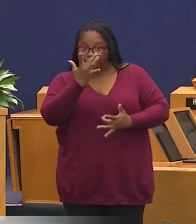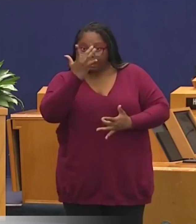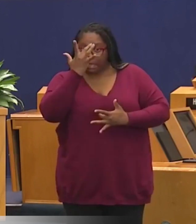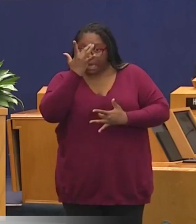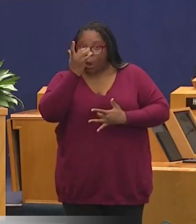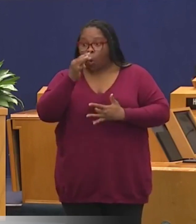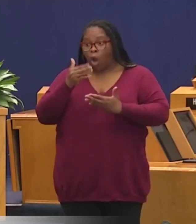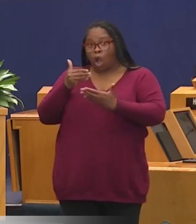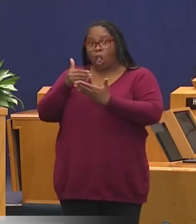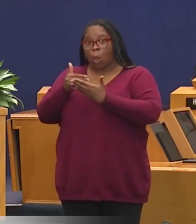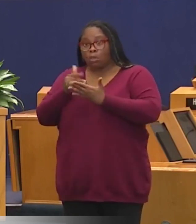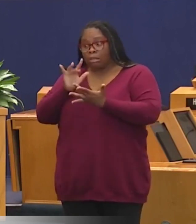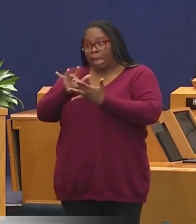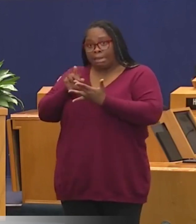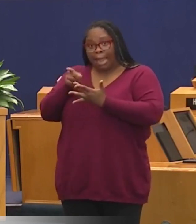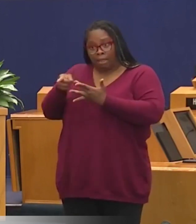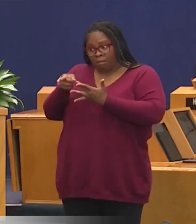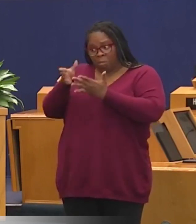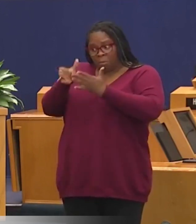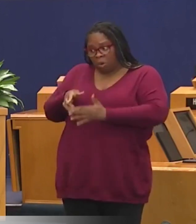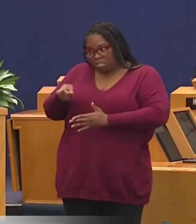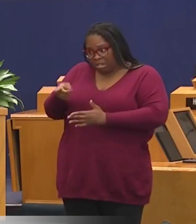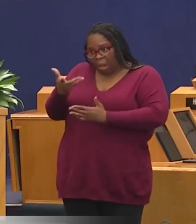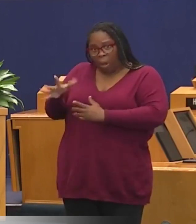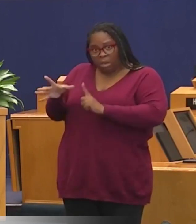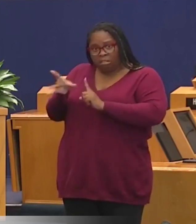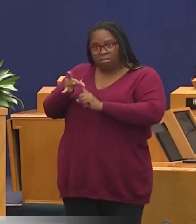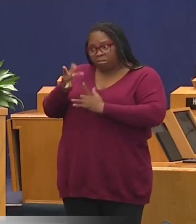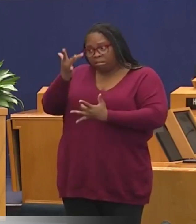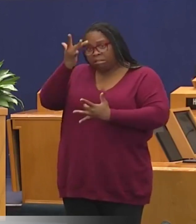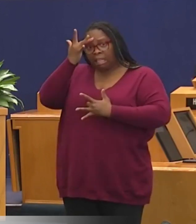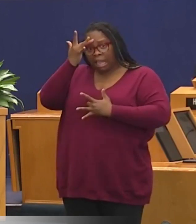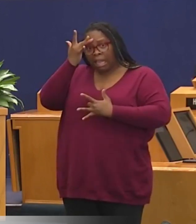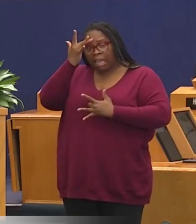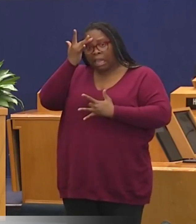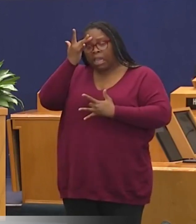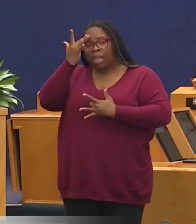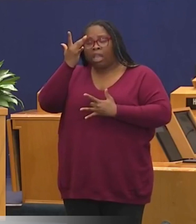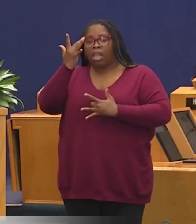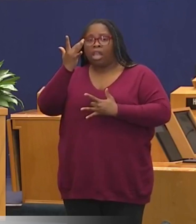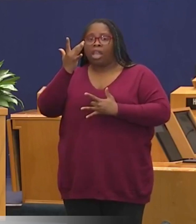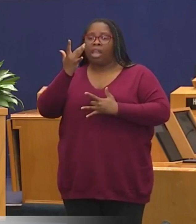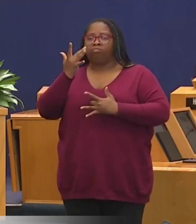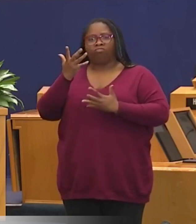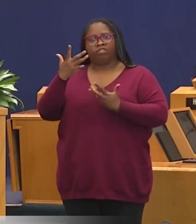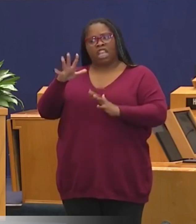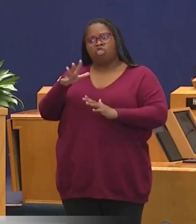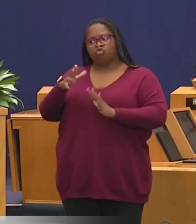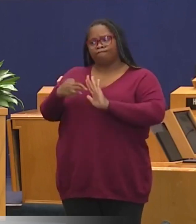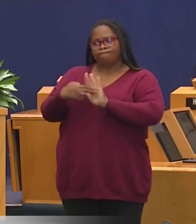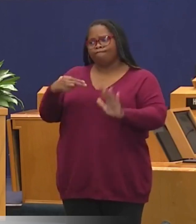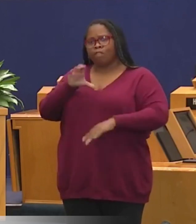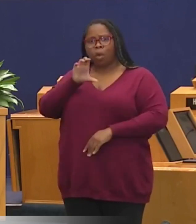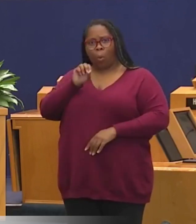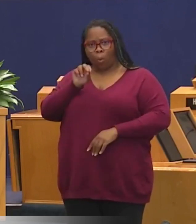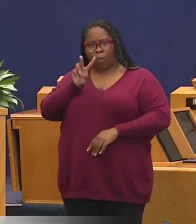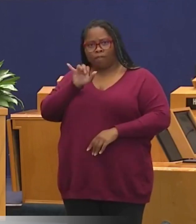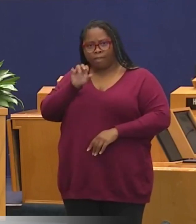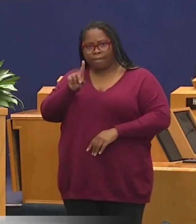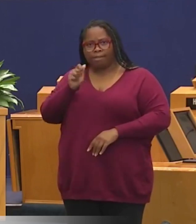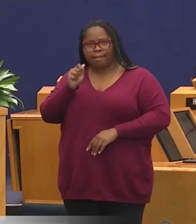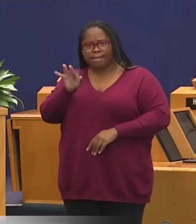close contact of a person who is sick, either with a diagnosis of COVID-19 or a